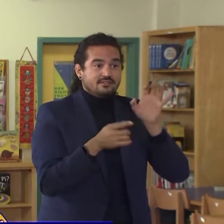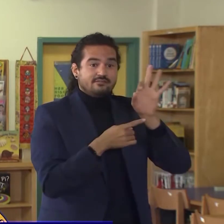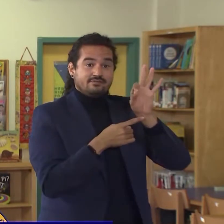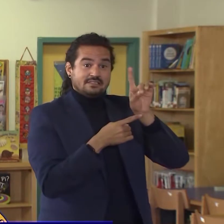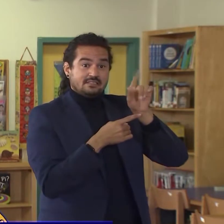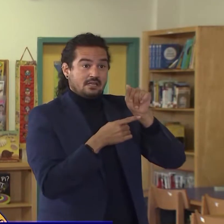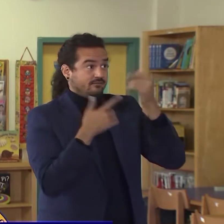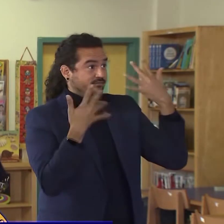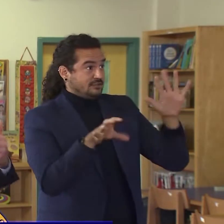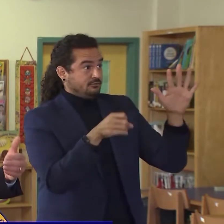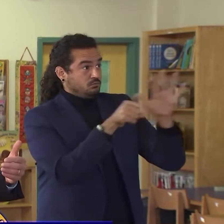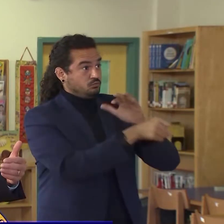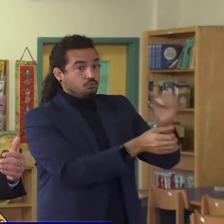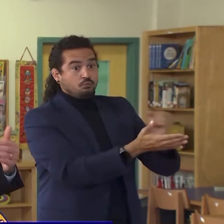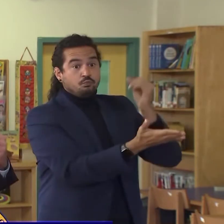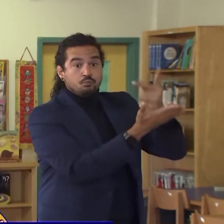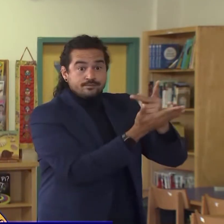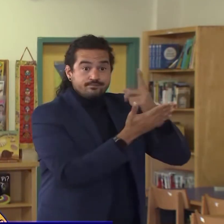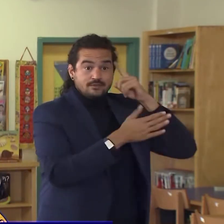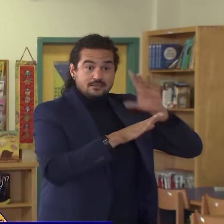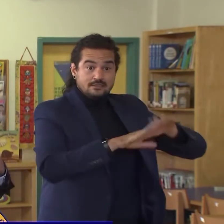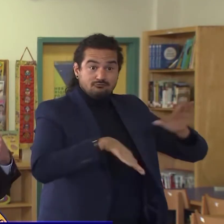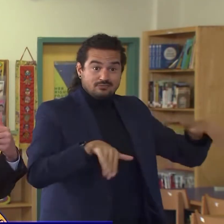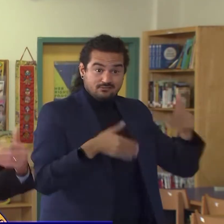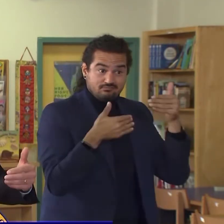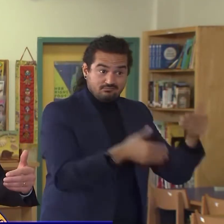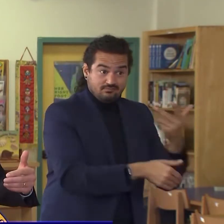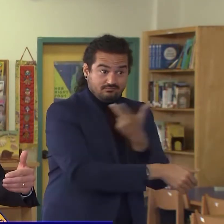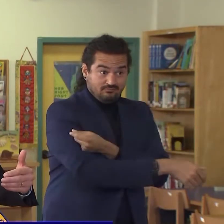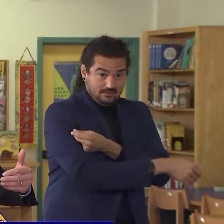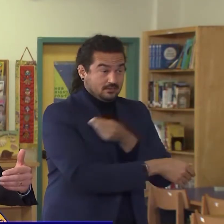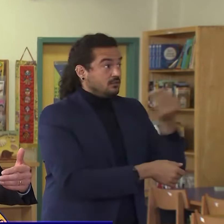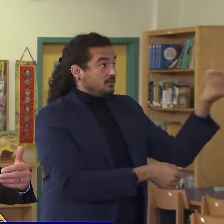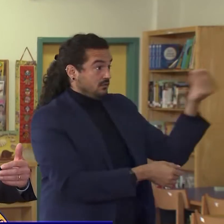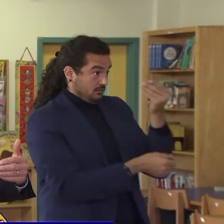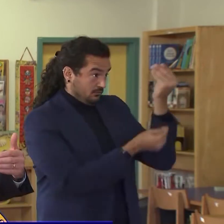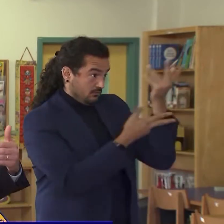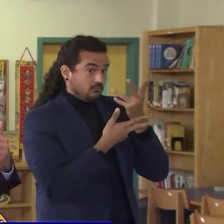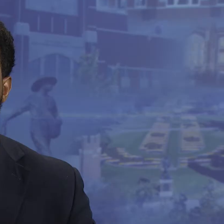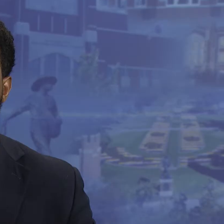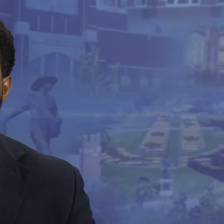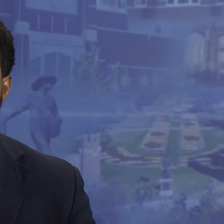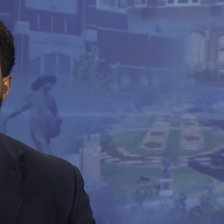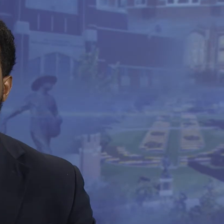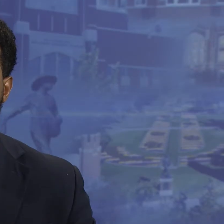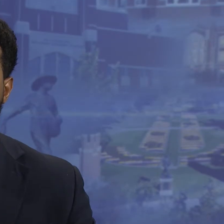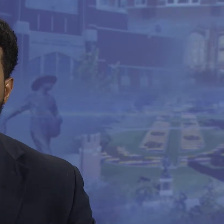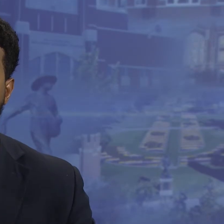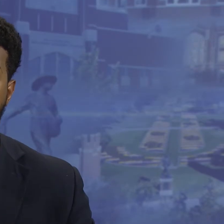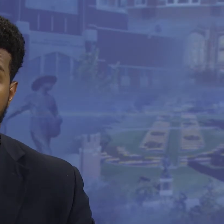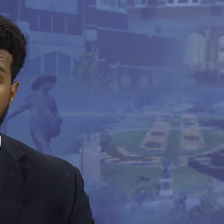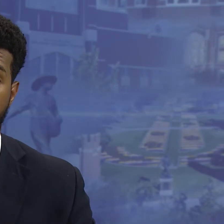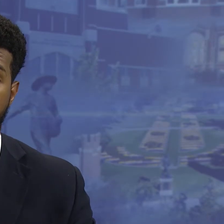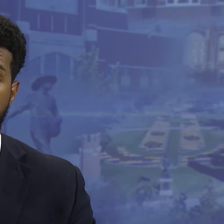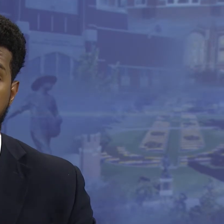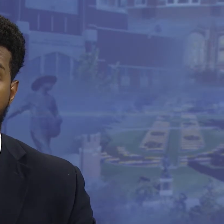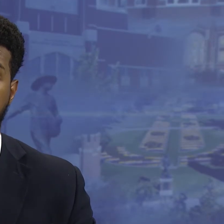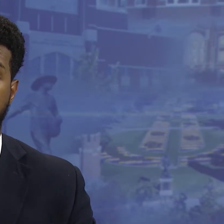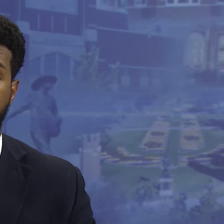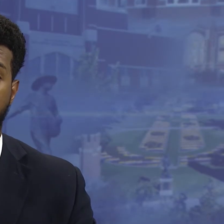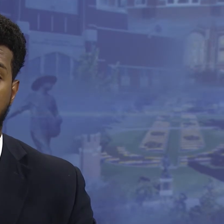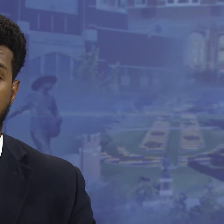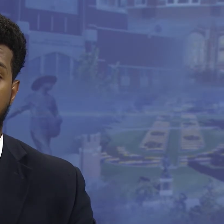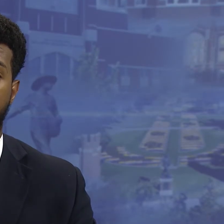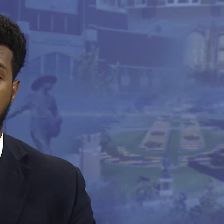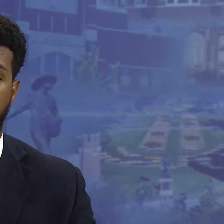The mandate will start only after the U.S. and Drug Administration fully approves the vaccine. And according to a study, a